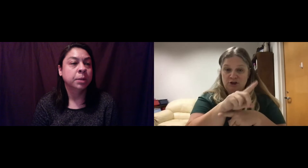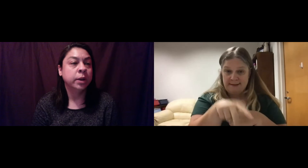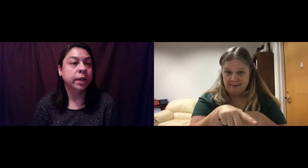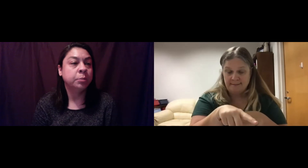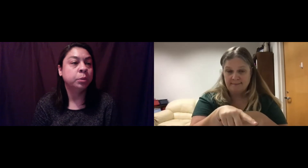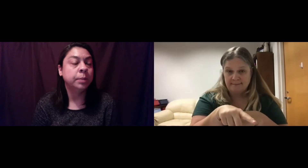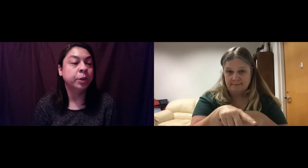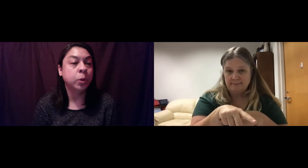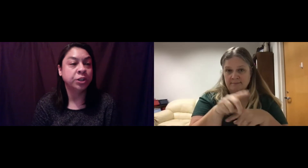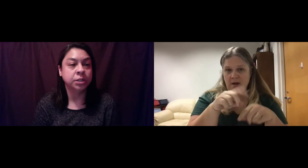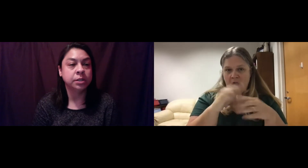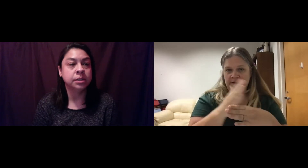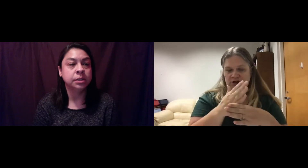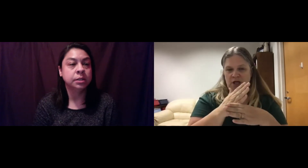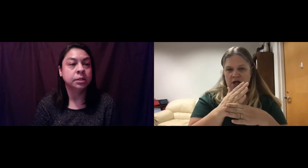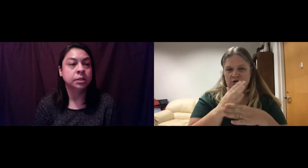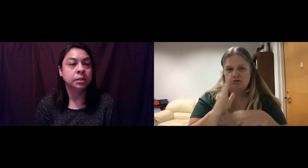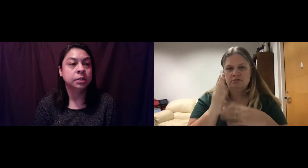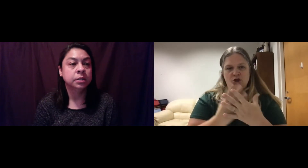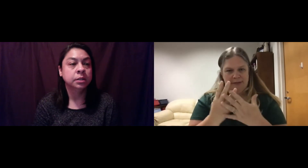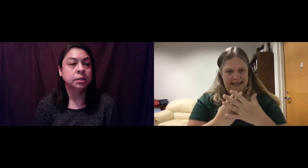I'm going to go ahead and pull up the questions.